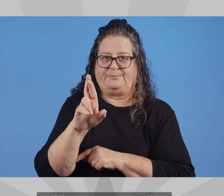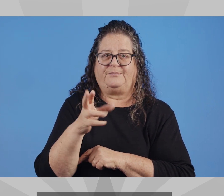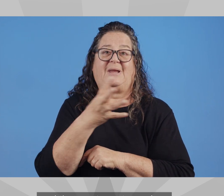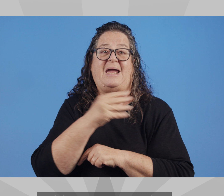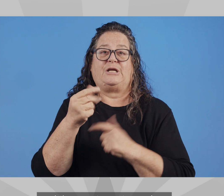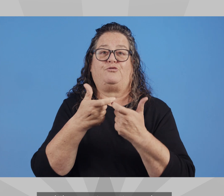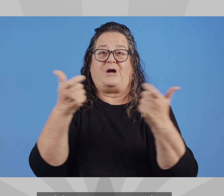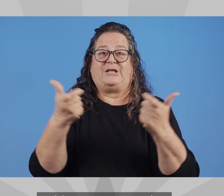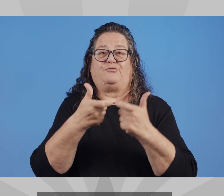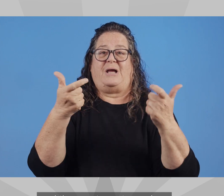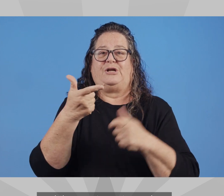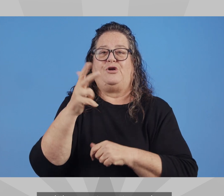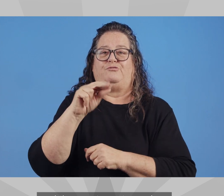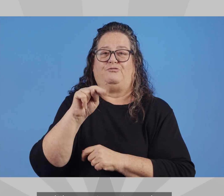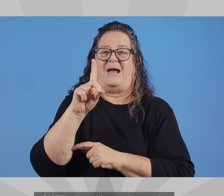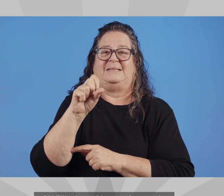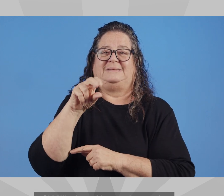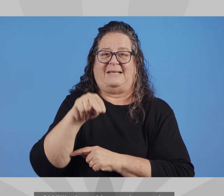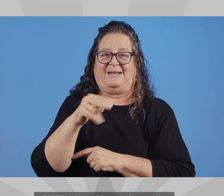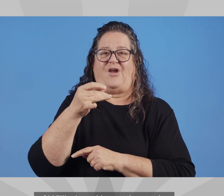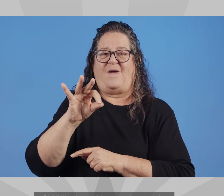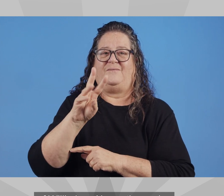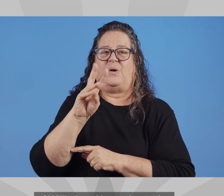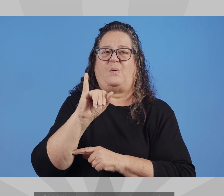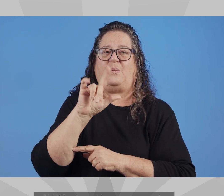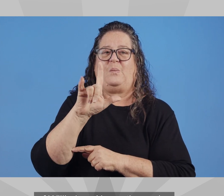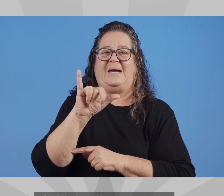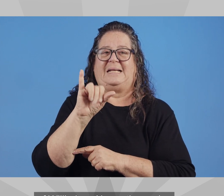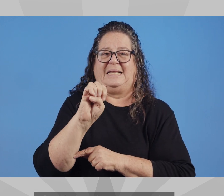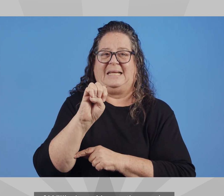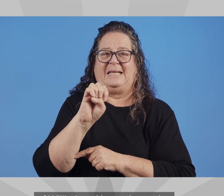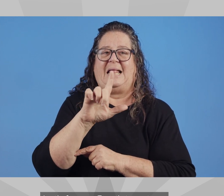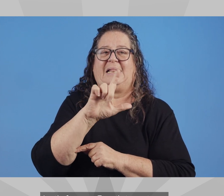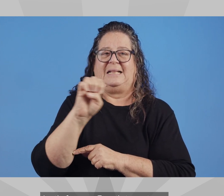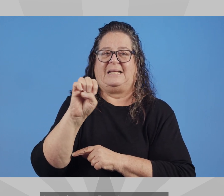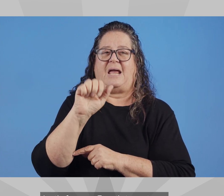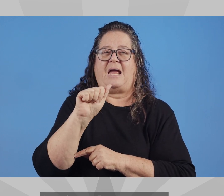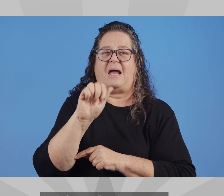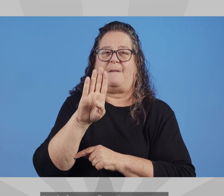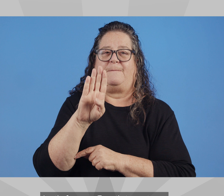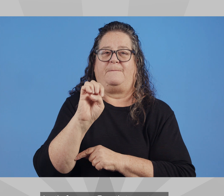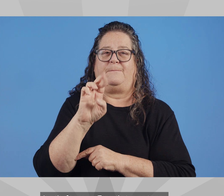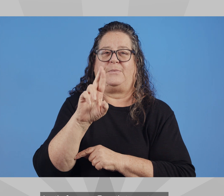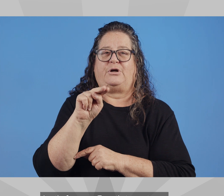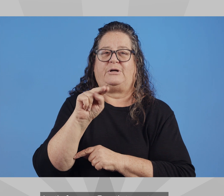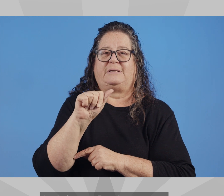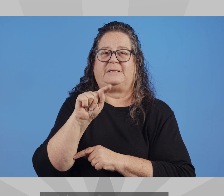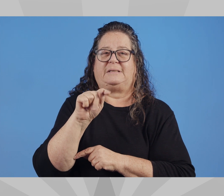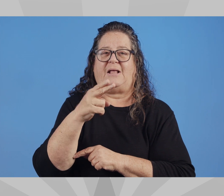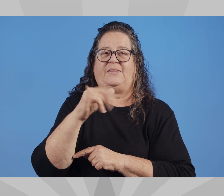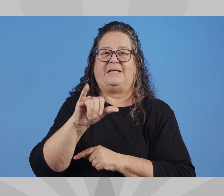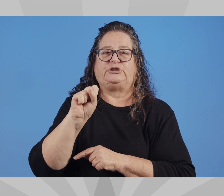and the great-great-grandson of Willie Lee Abernathy, Sr., both former Baptist